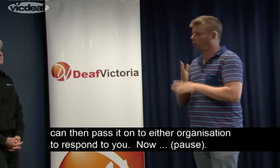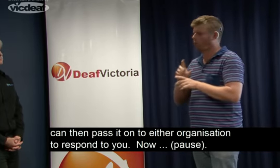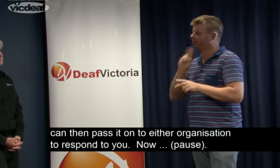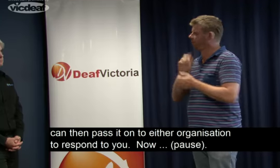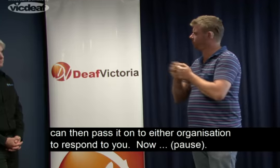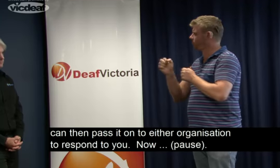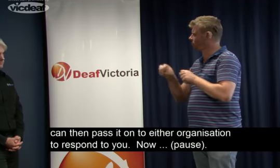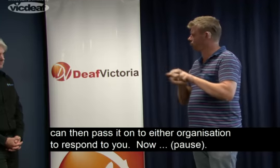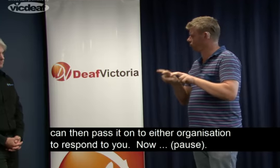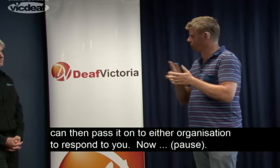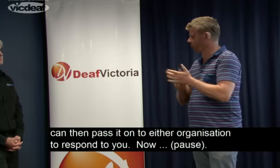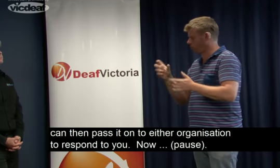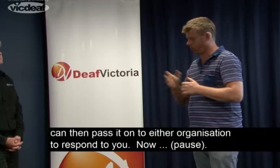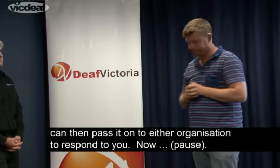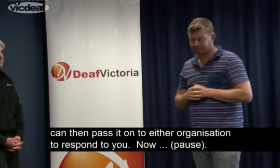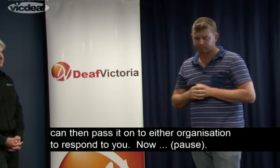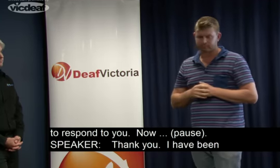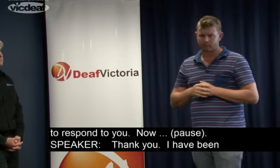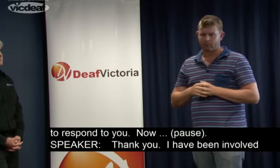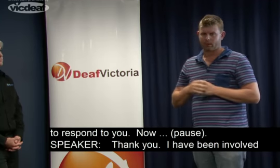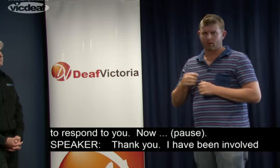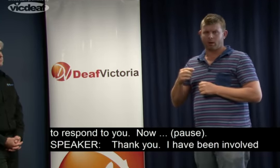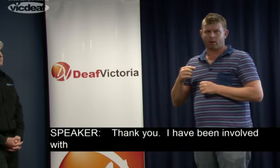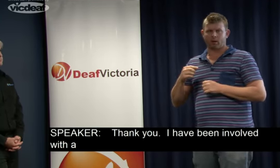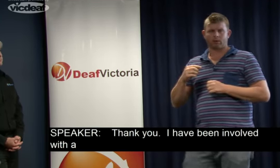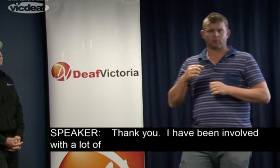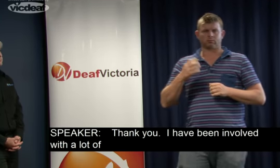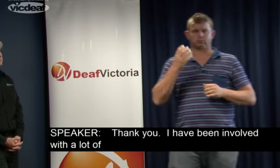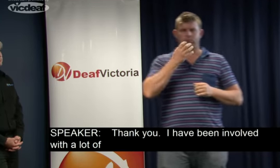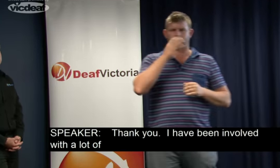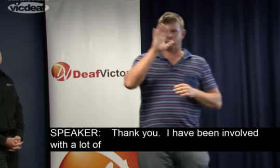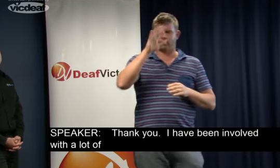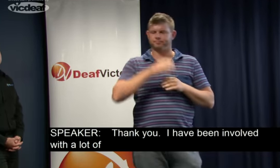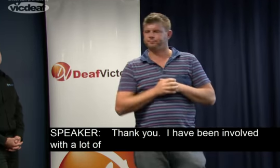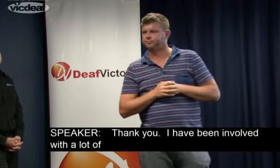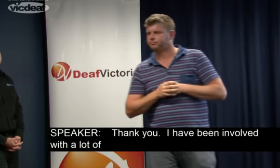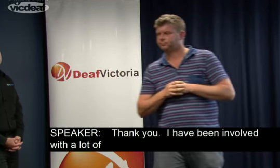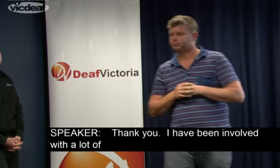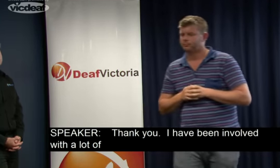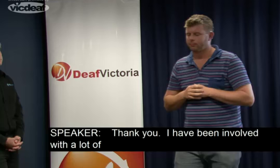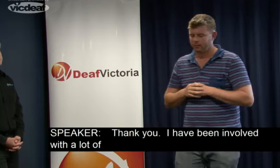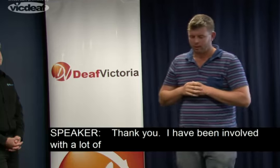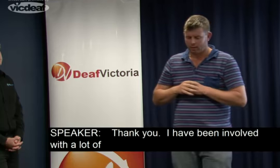I've been involved with a lot of deaf sports clubs over the years, and I've worked in administration as well.